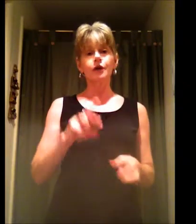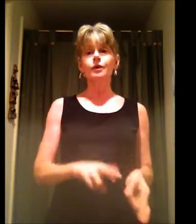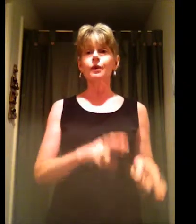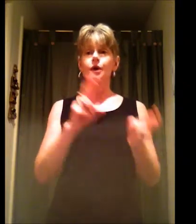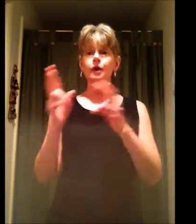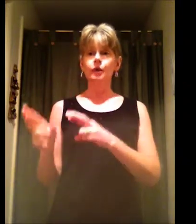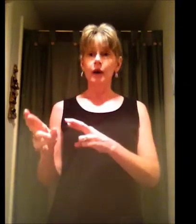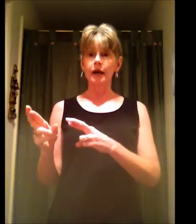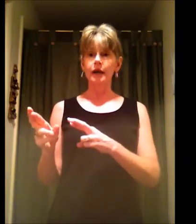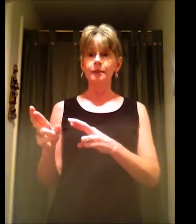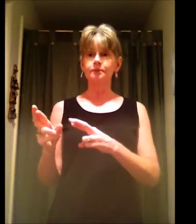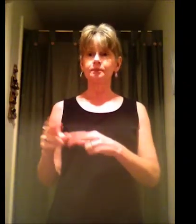you. Ready?